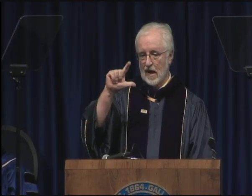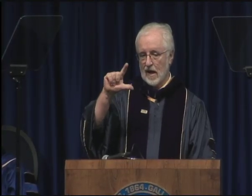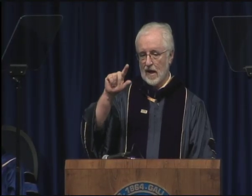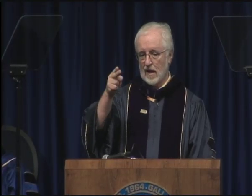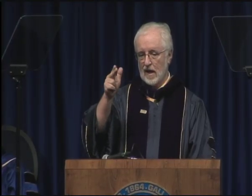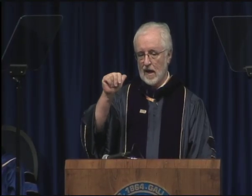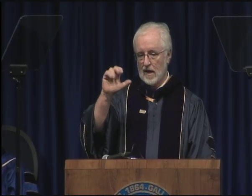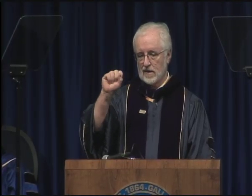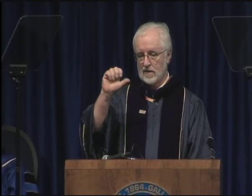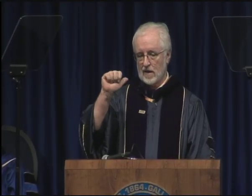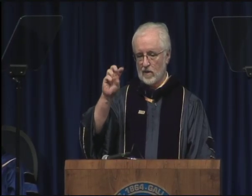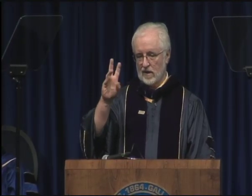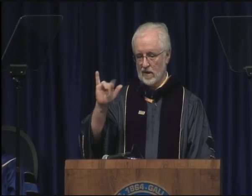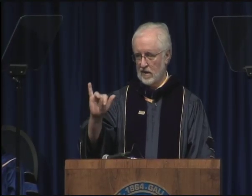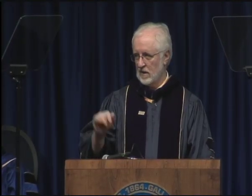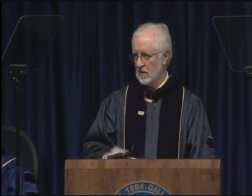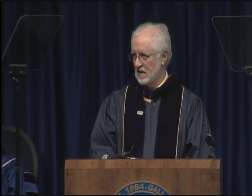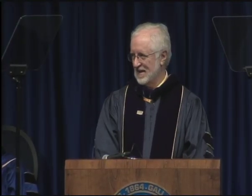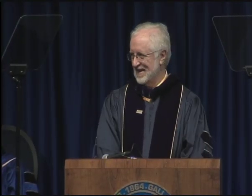Yasmin Al-Hassawi.